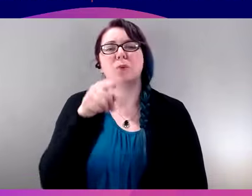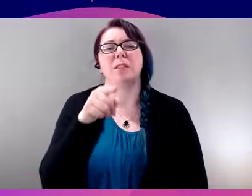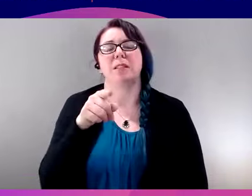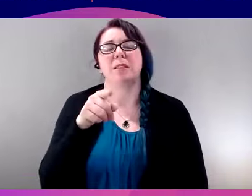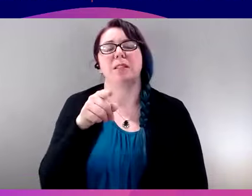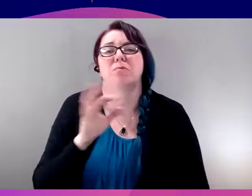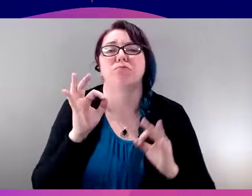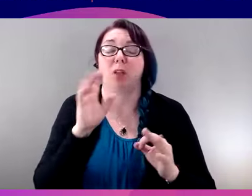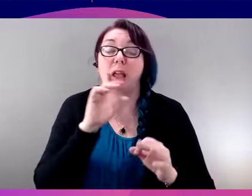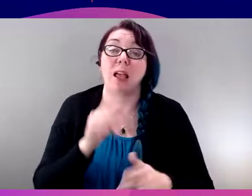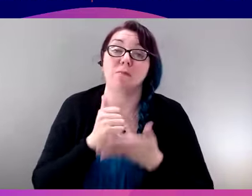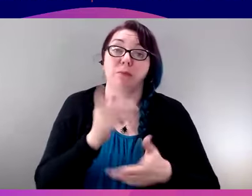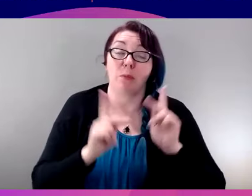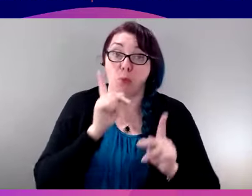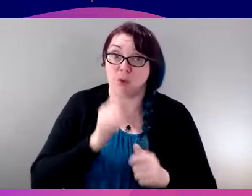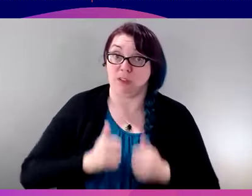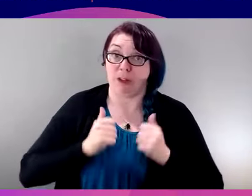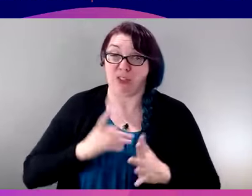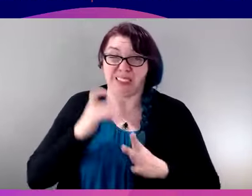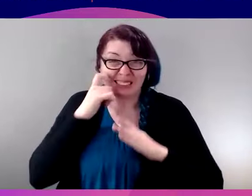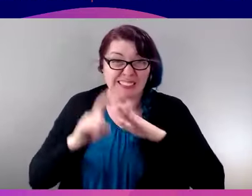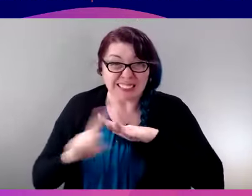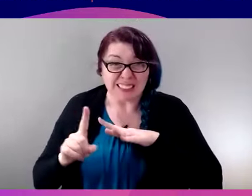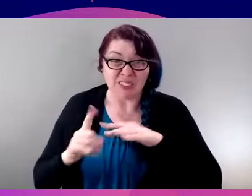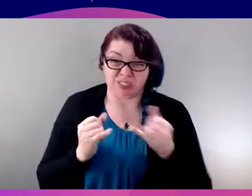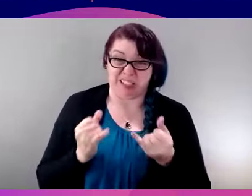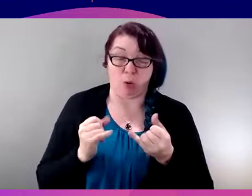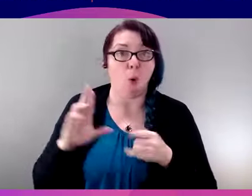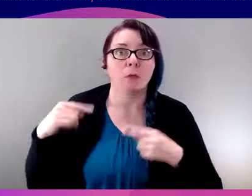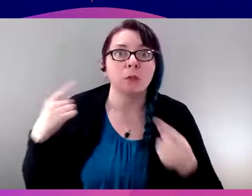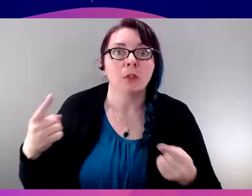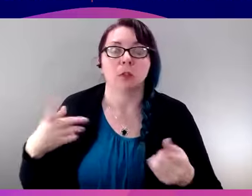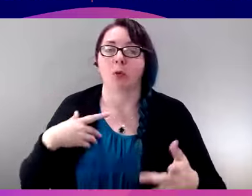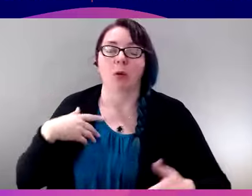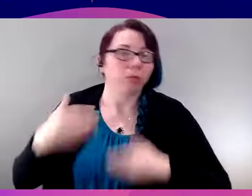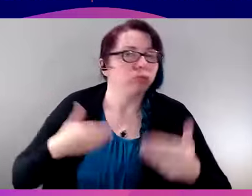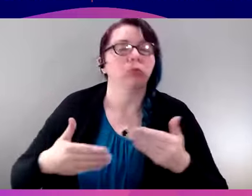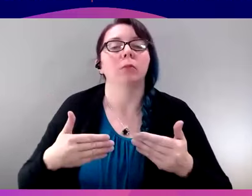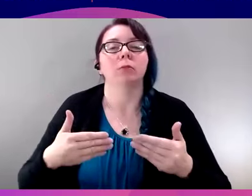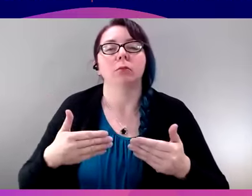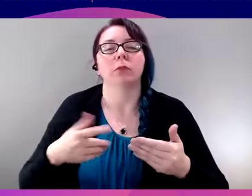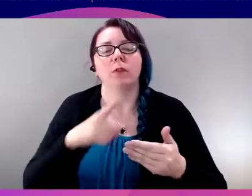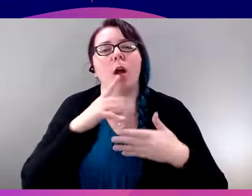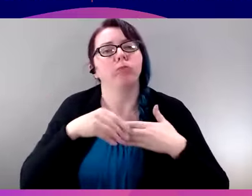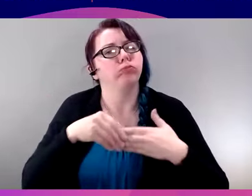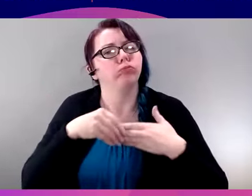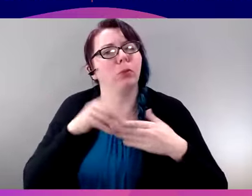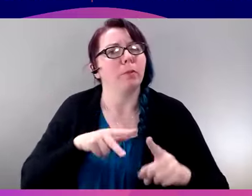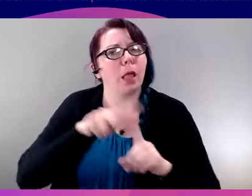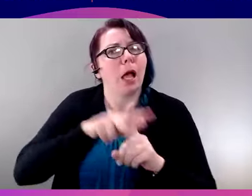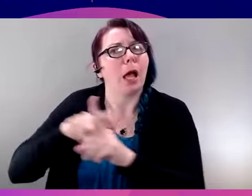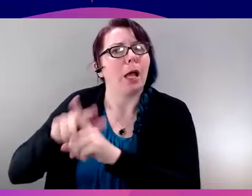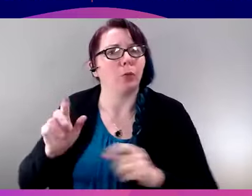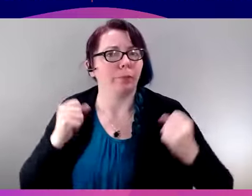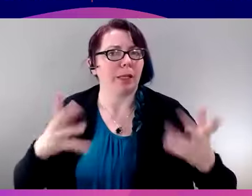when it comes to your journey on supporting survivors. The model is inclusive, as survivors and members of the public